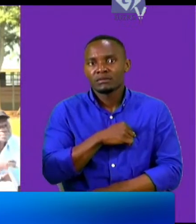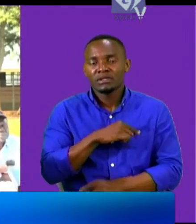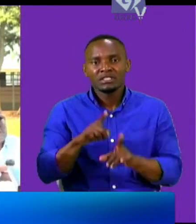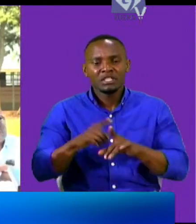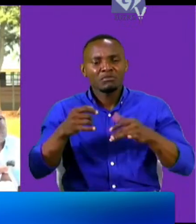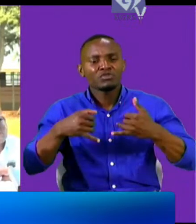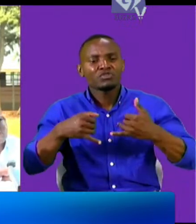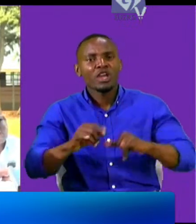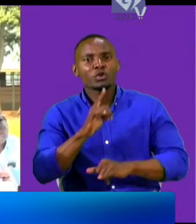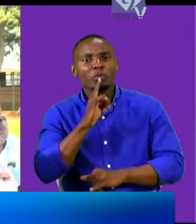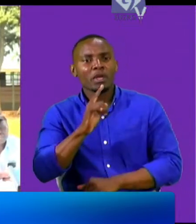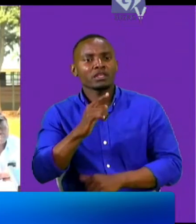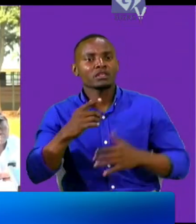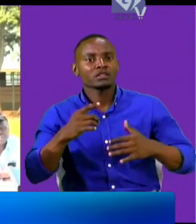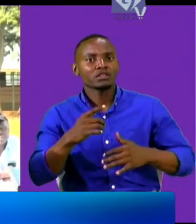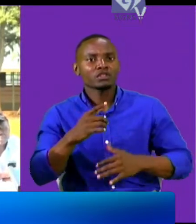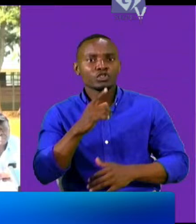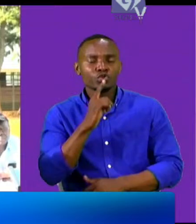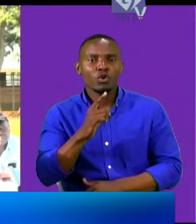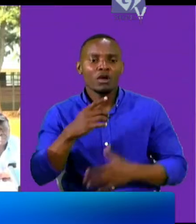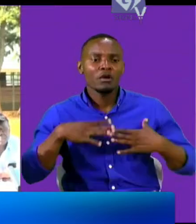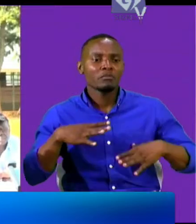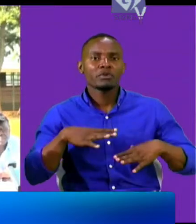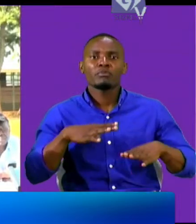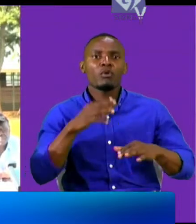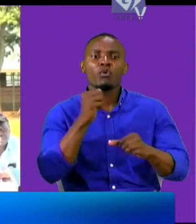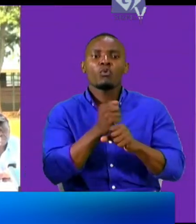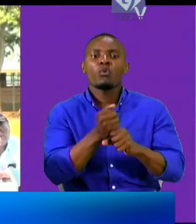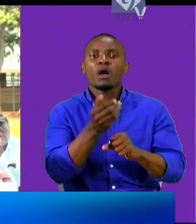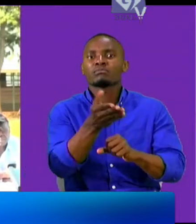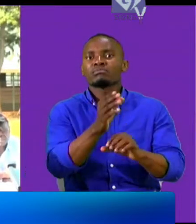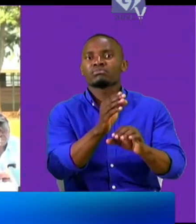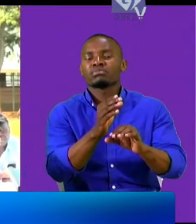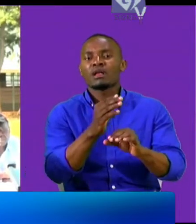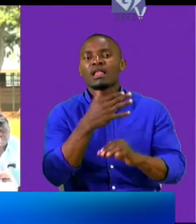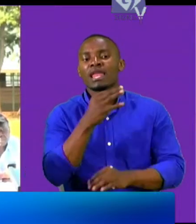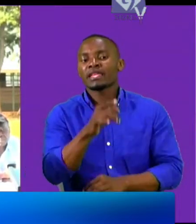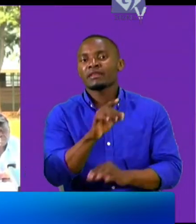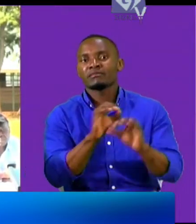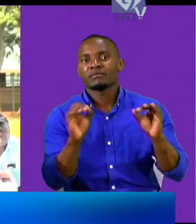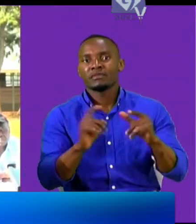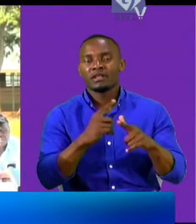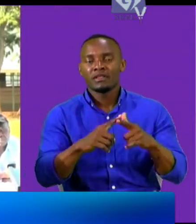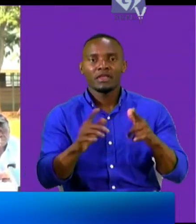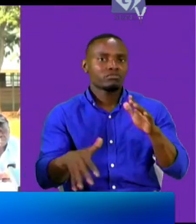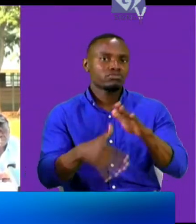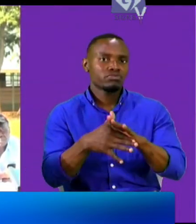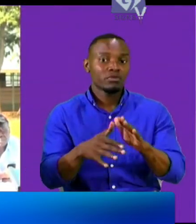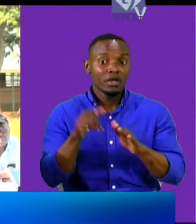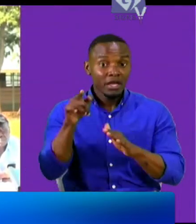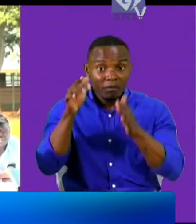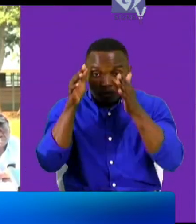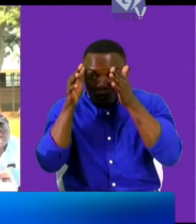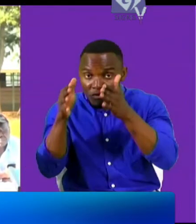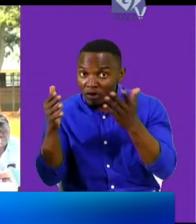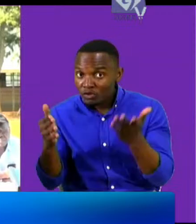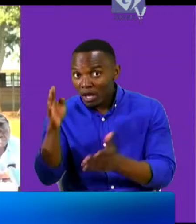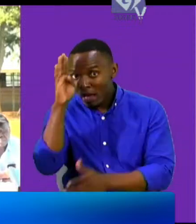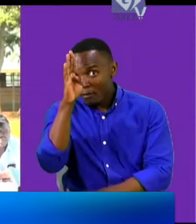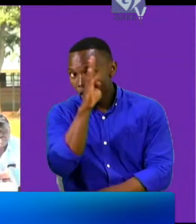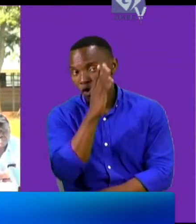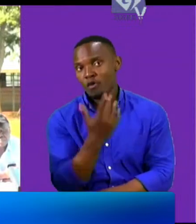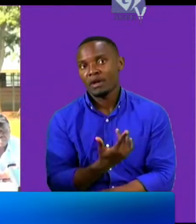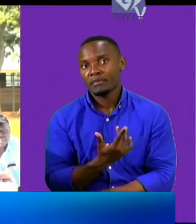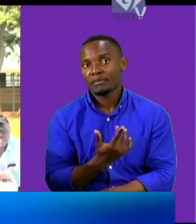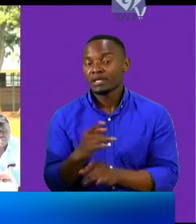sure he's unpopular so that the government can remove him from his job. That will not happen. Let him focus on Bungoma. Let him talk about